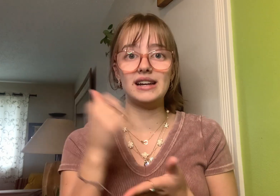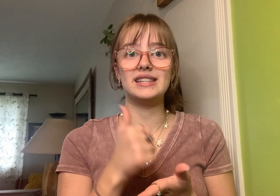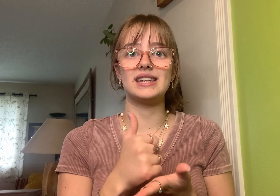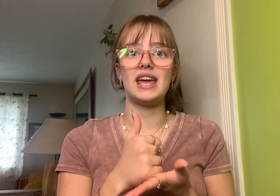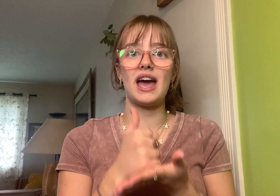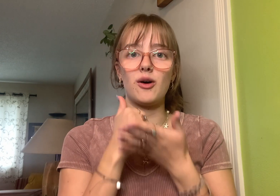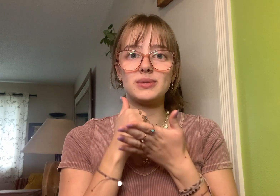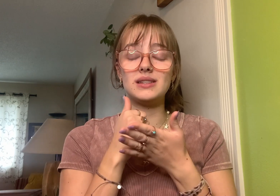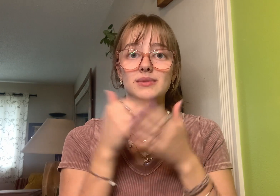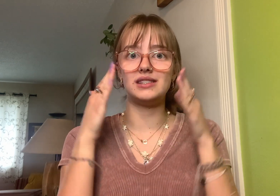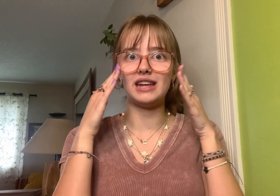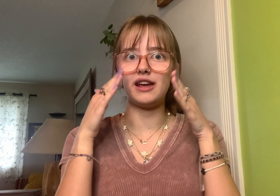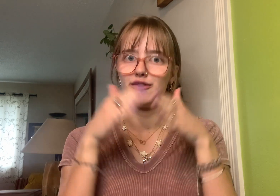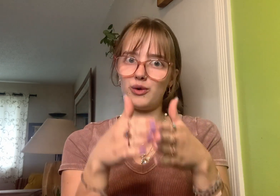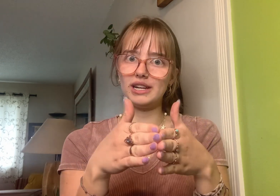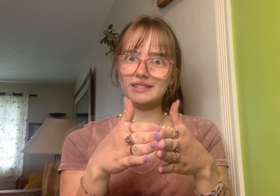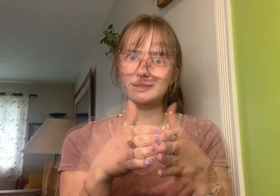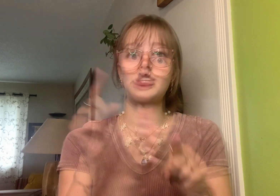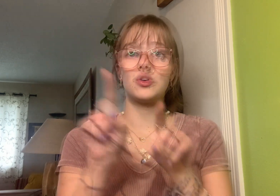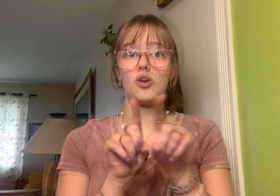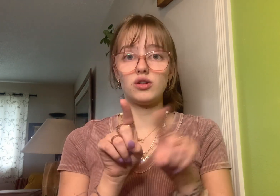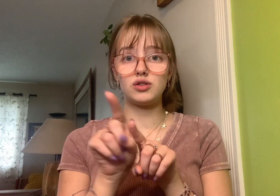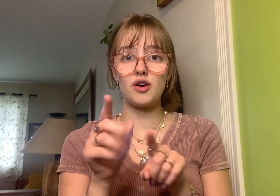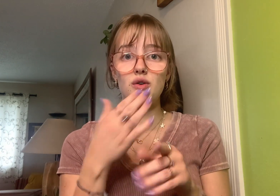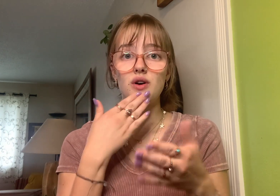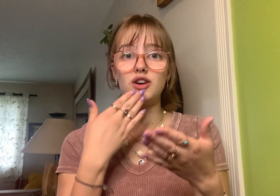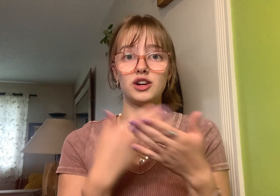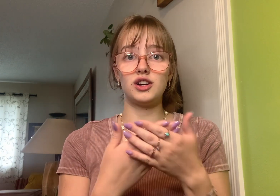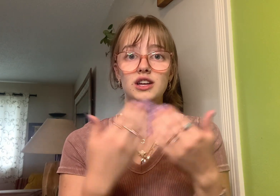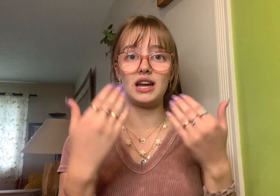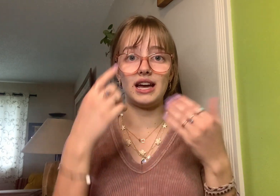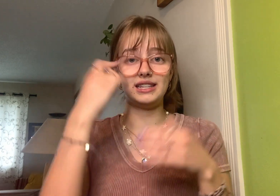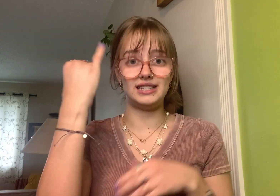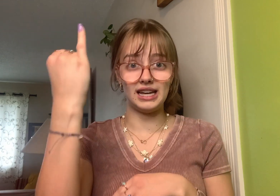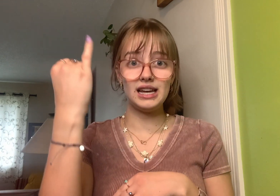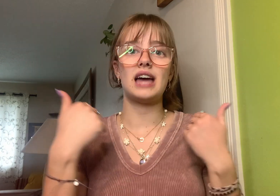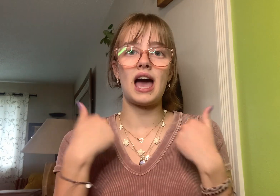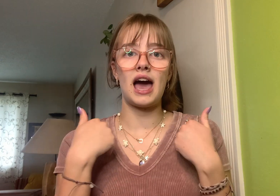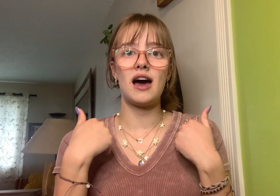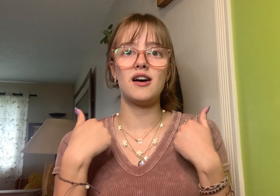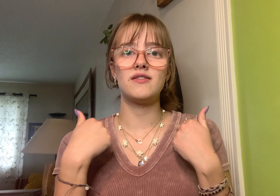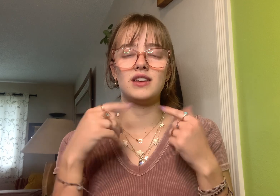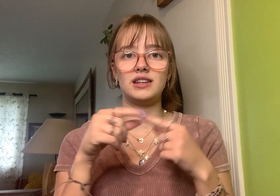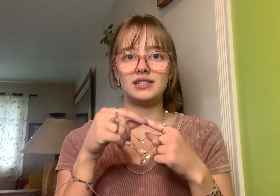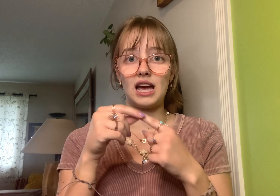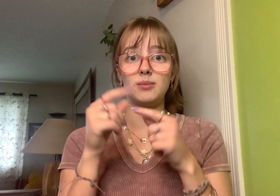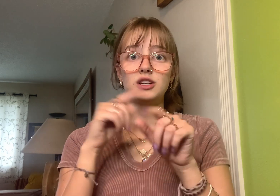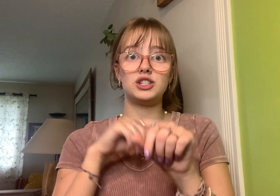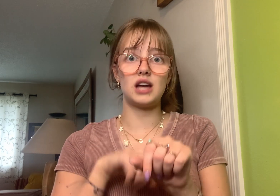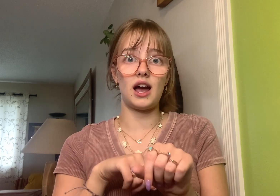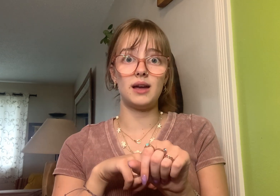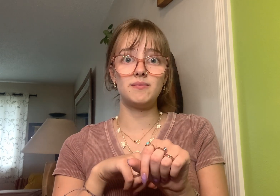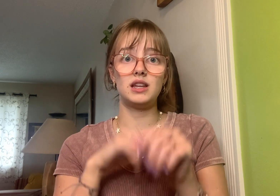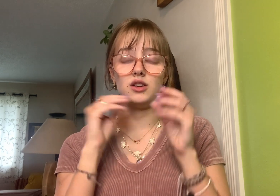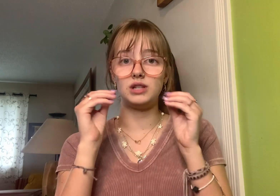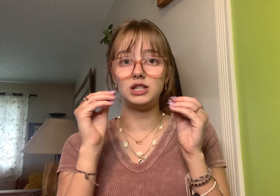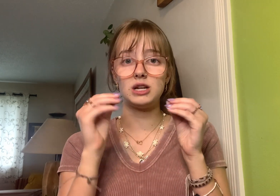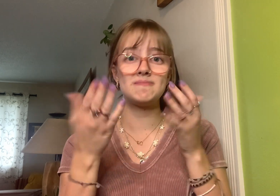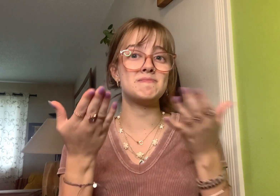because it helps them stay focused. It's also a good idea to have an established time that you teach them,